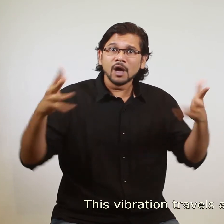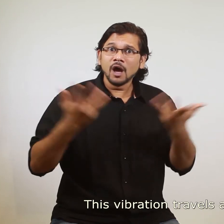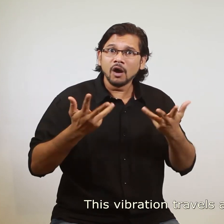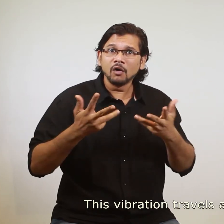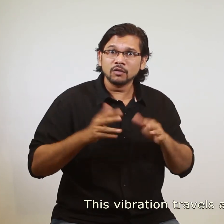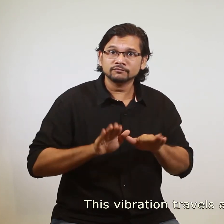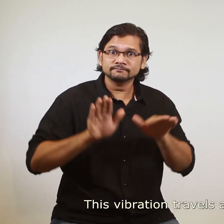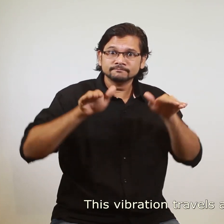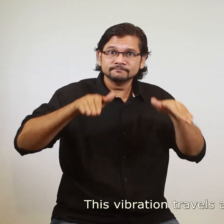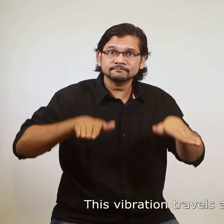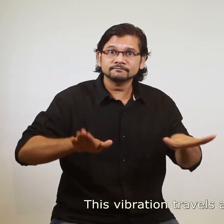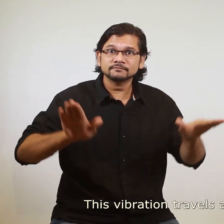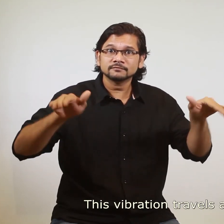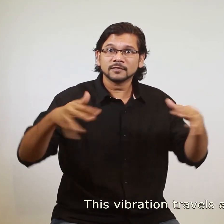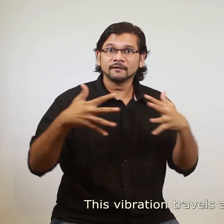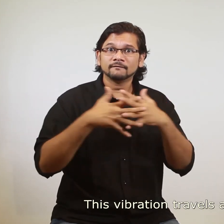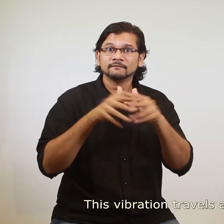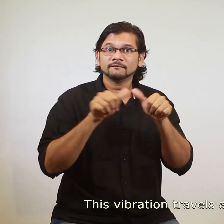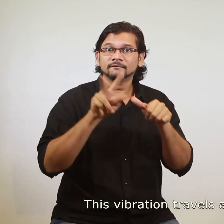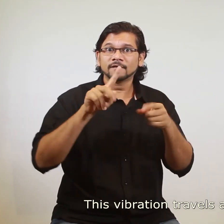This vibration travels as waves,